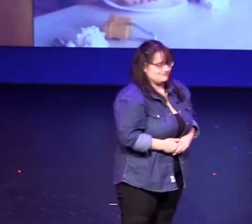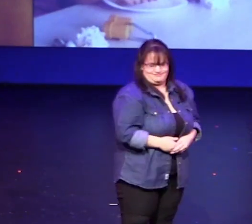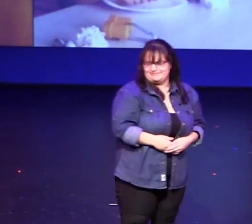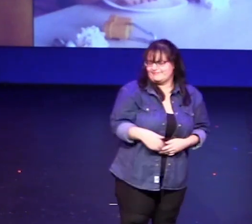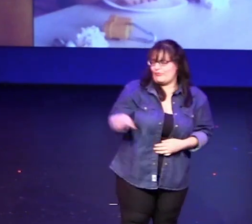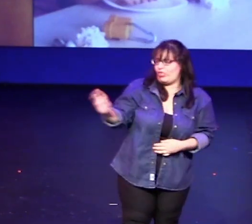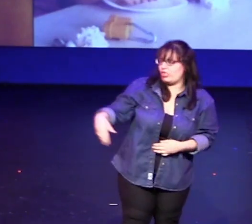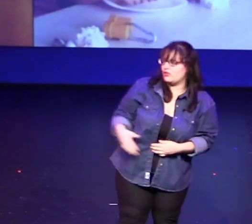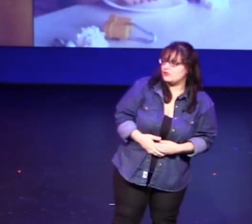say, I'm deaf.